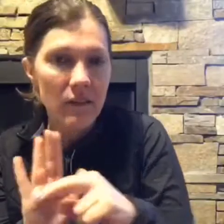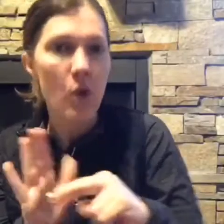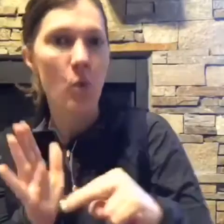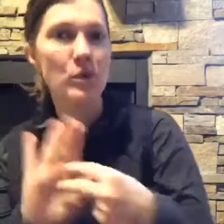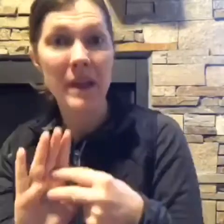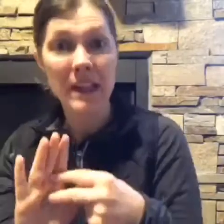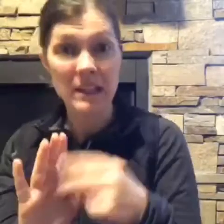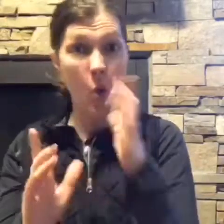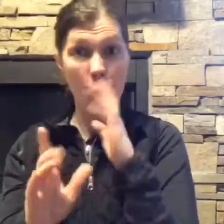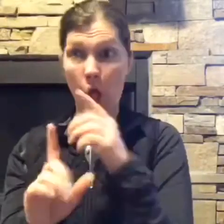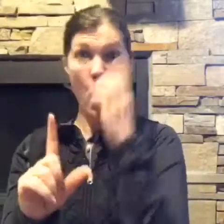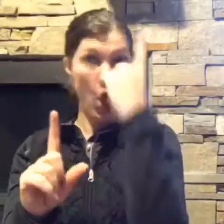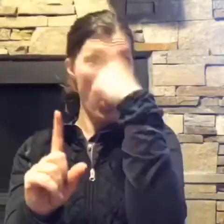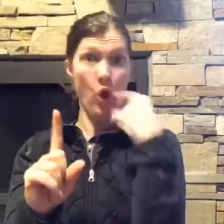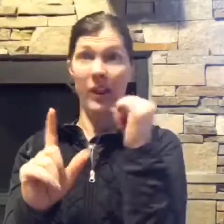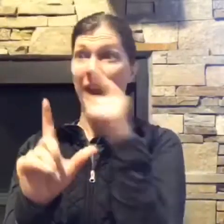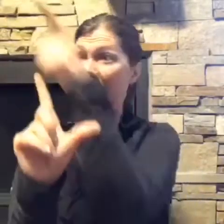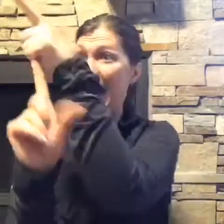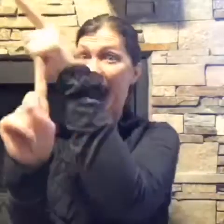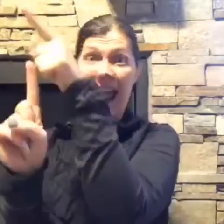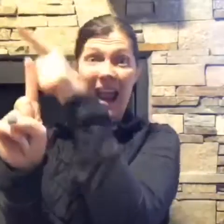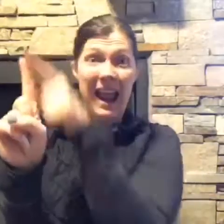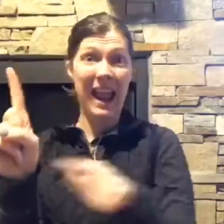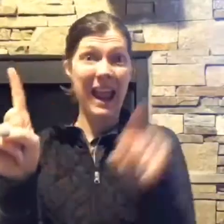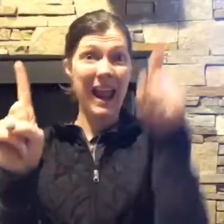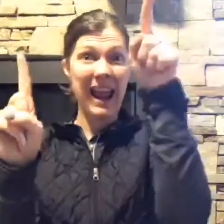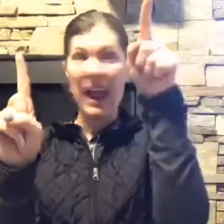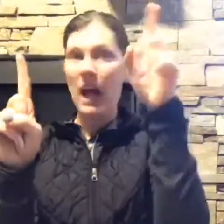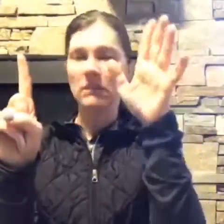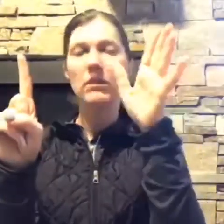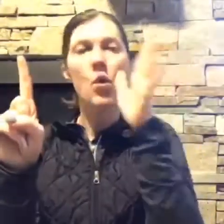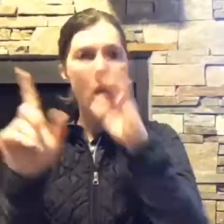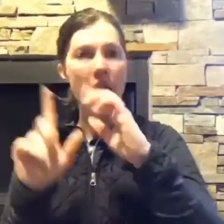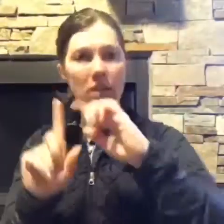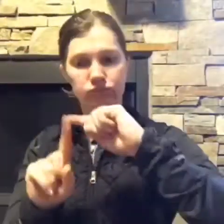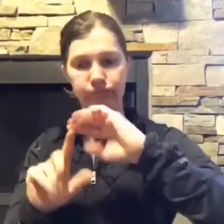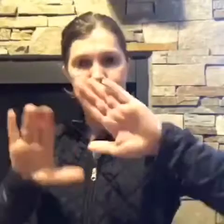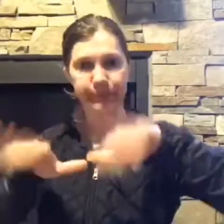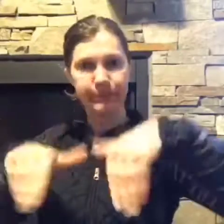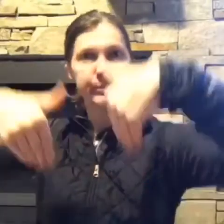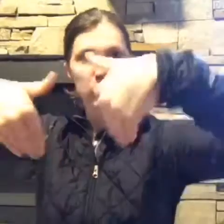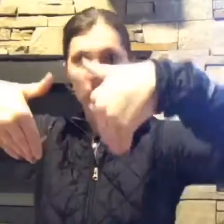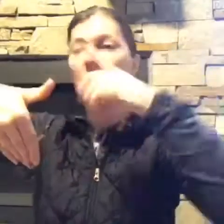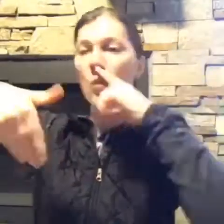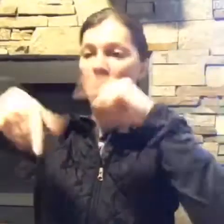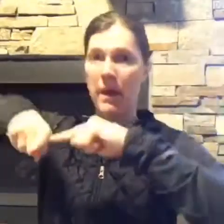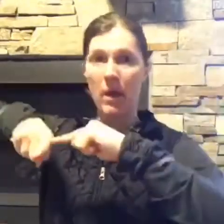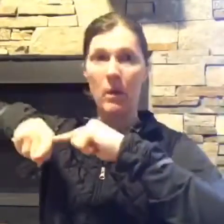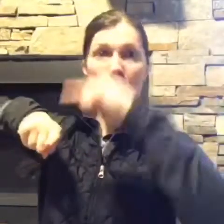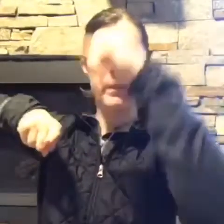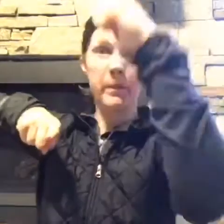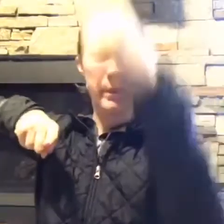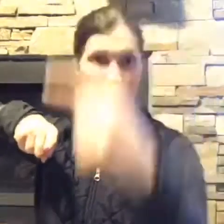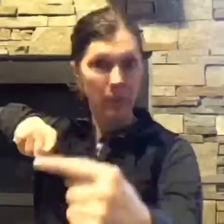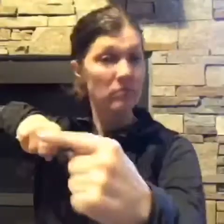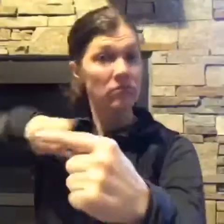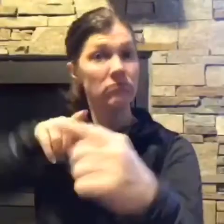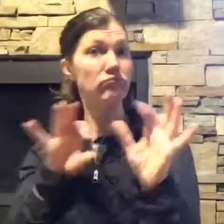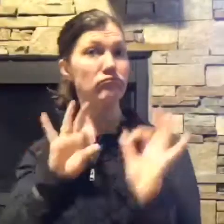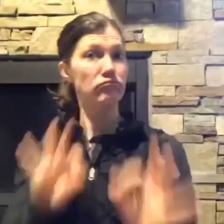down. And again, how high did it go? Well, right there, it's the vertex. It's the vertex. The vertex is always going to be how high it went.